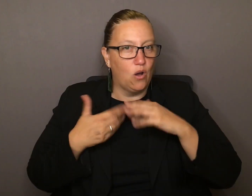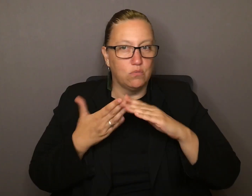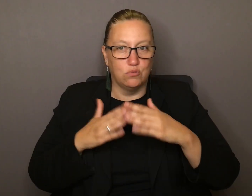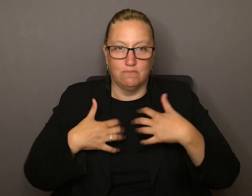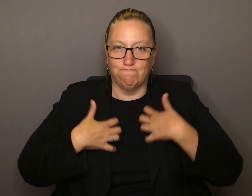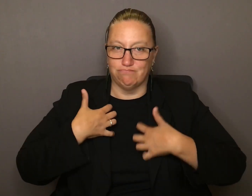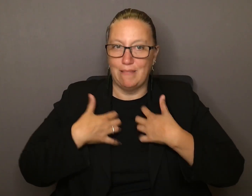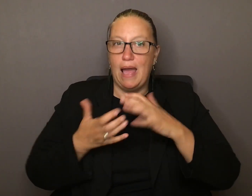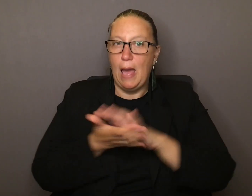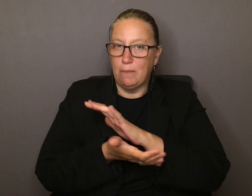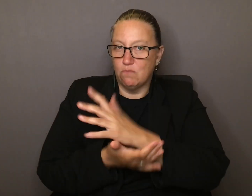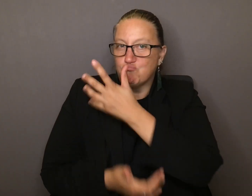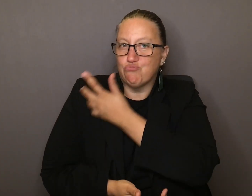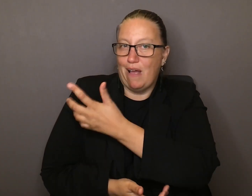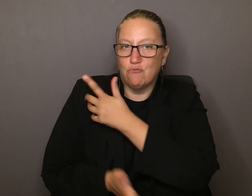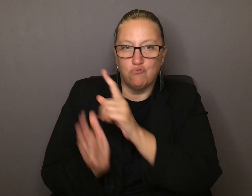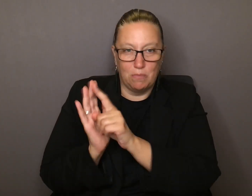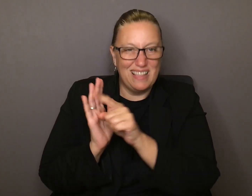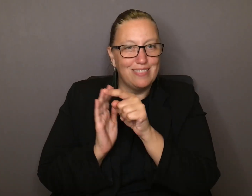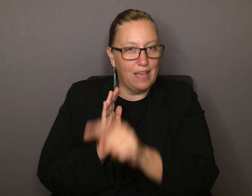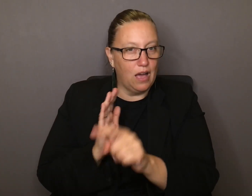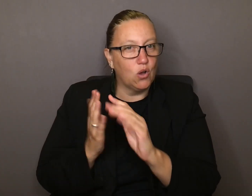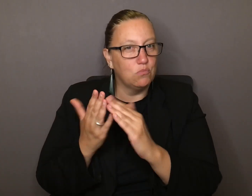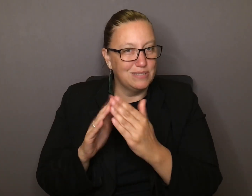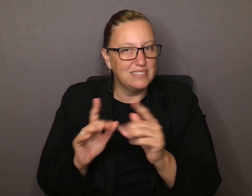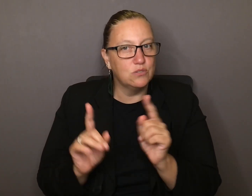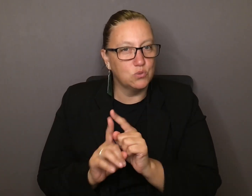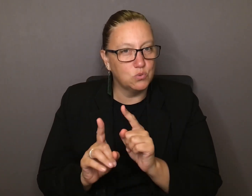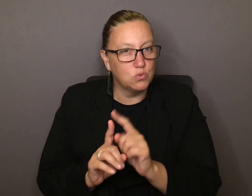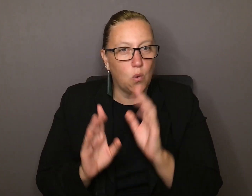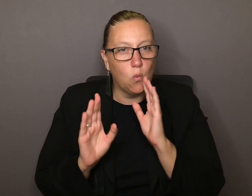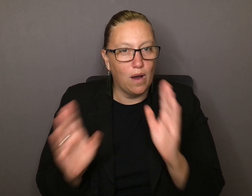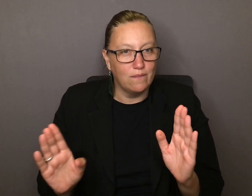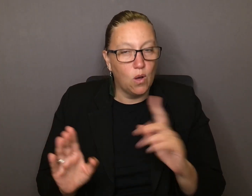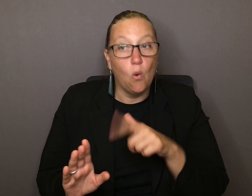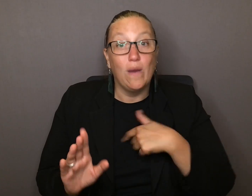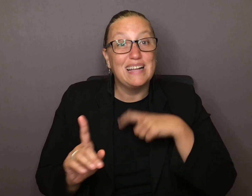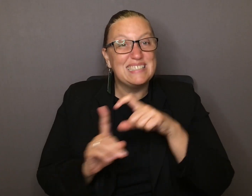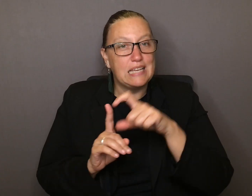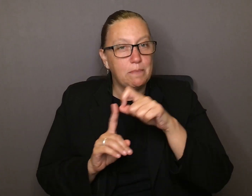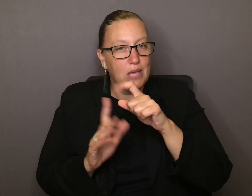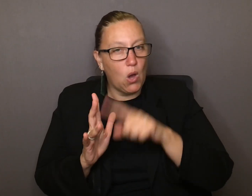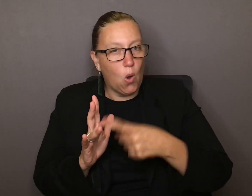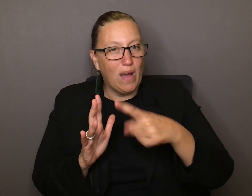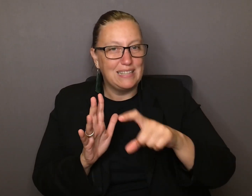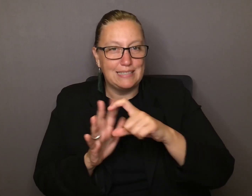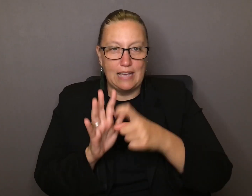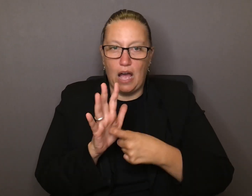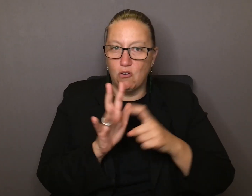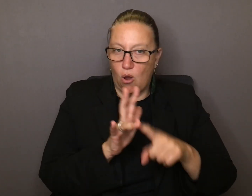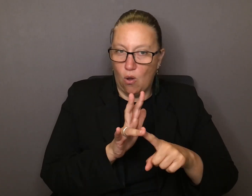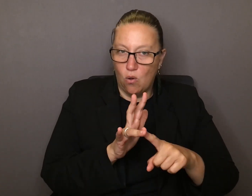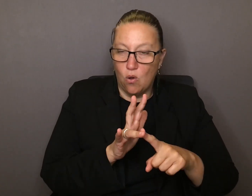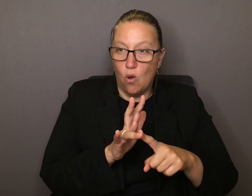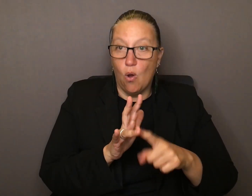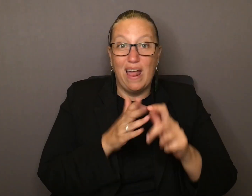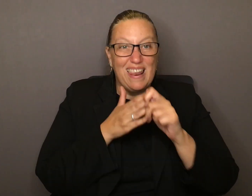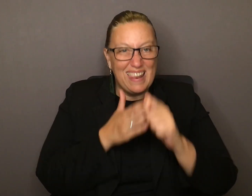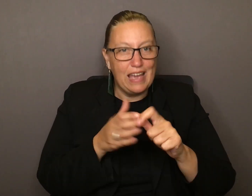proud to be representing that community as well. So that's wonderful. We're a DPO as well as a DRO, so we're led by people with disability. We're for people with